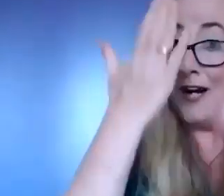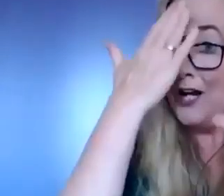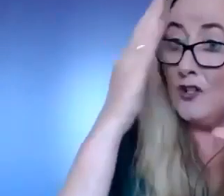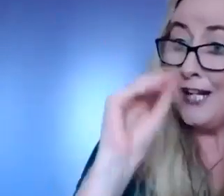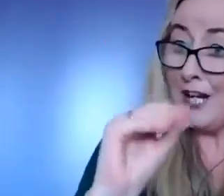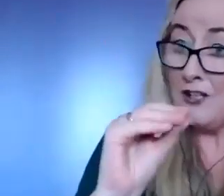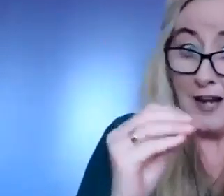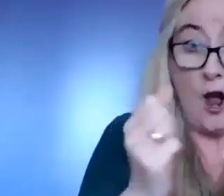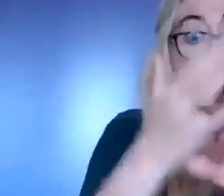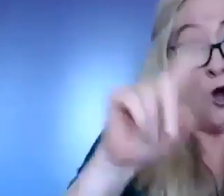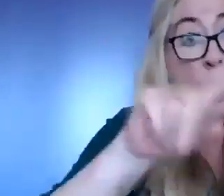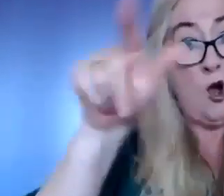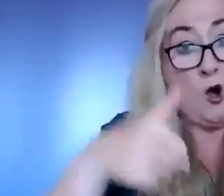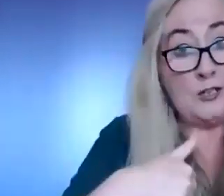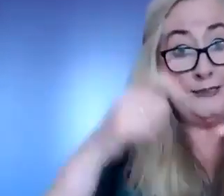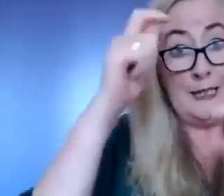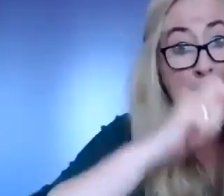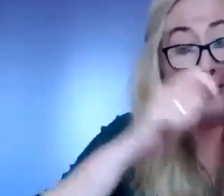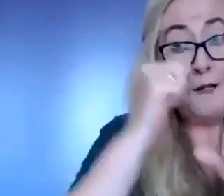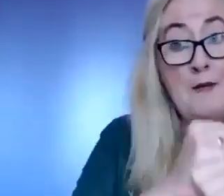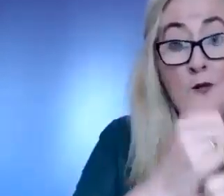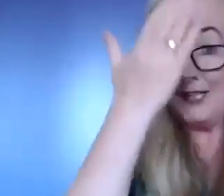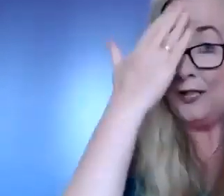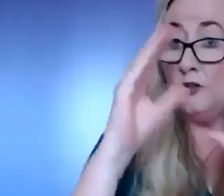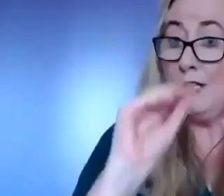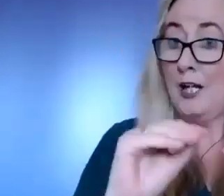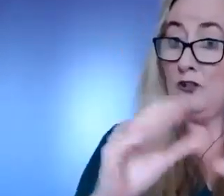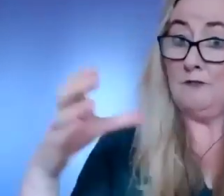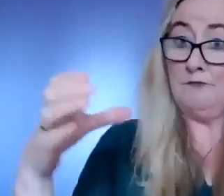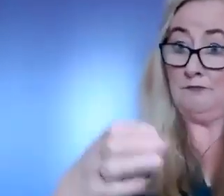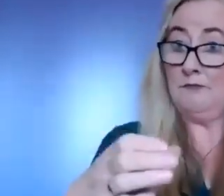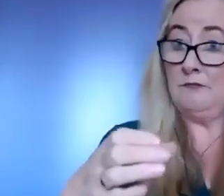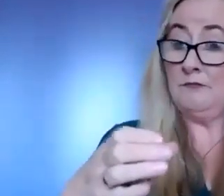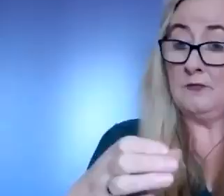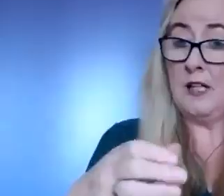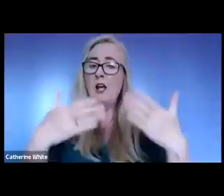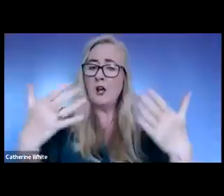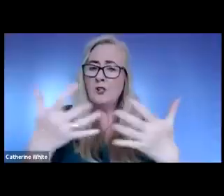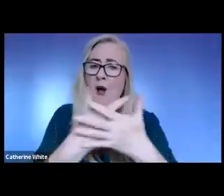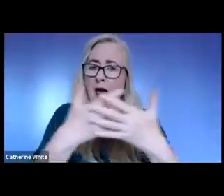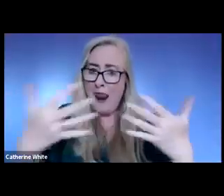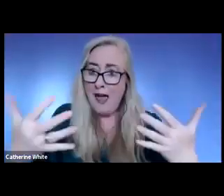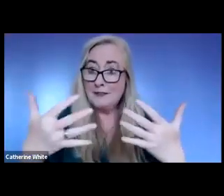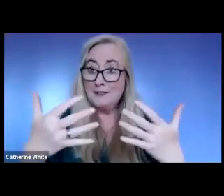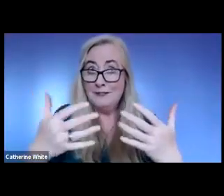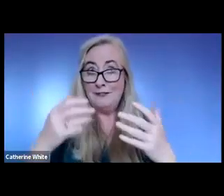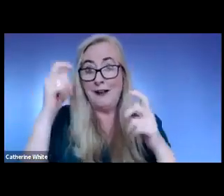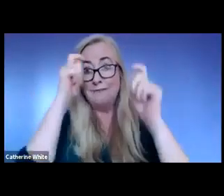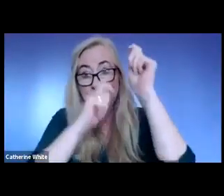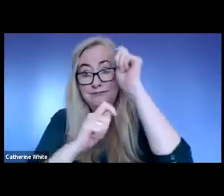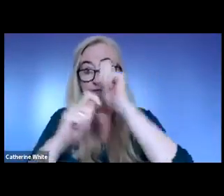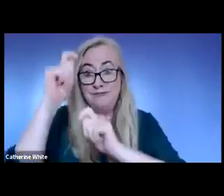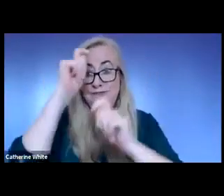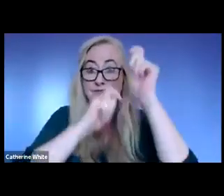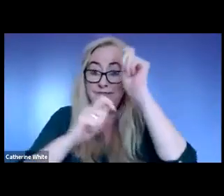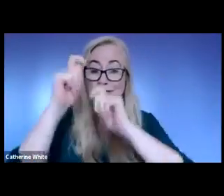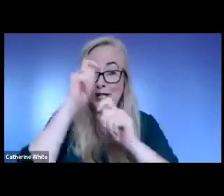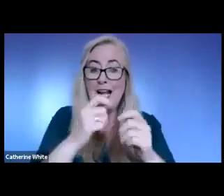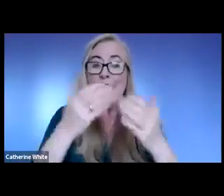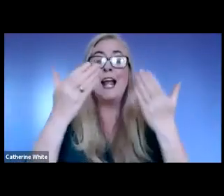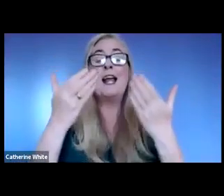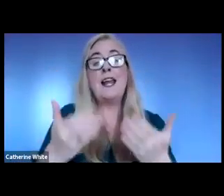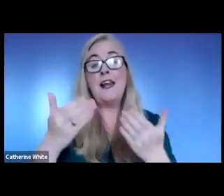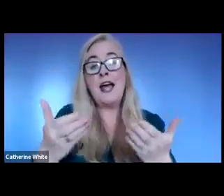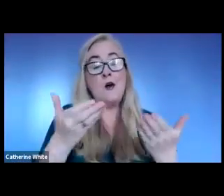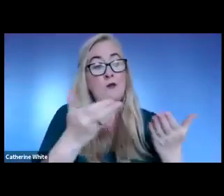all of us to consider around education. Lots of food for thought. Can I now bring